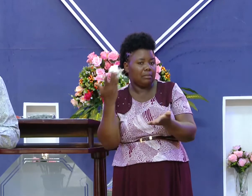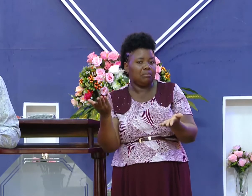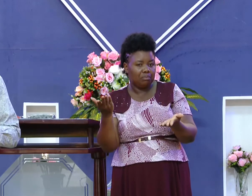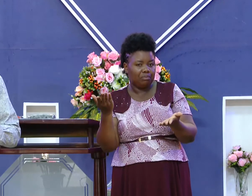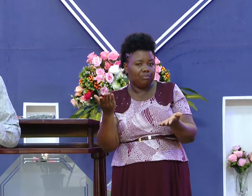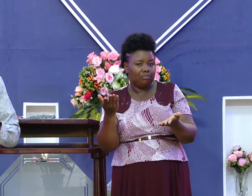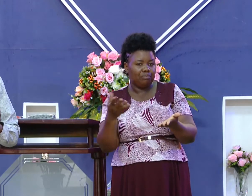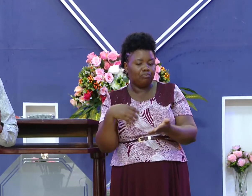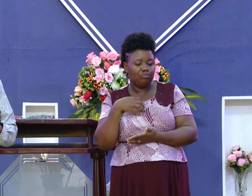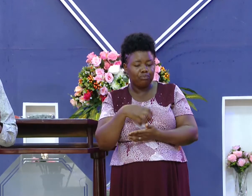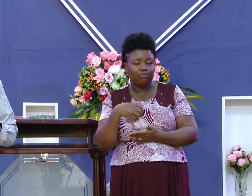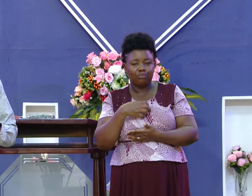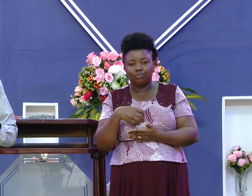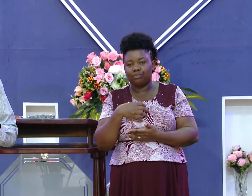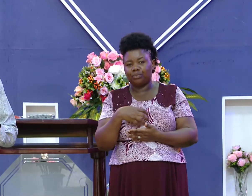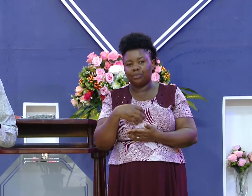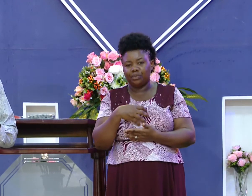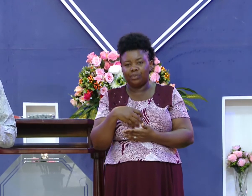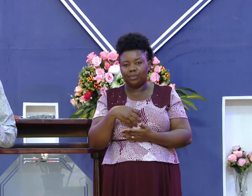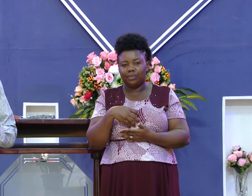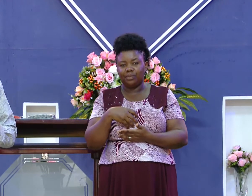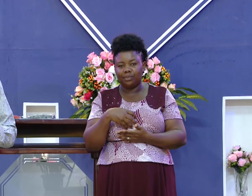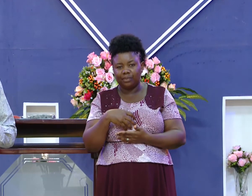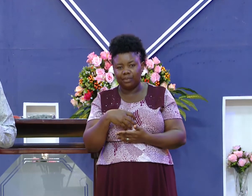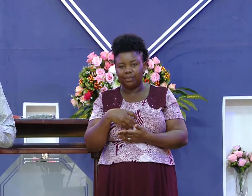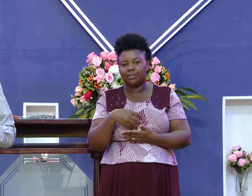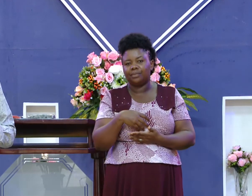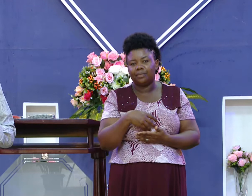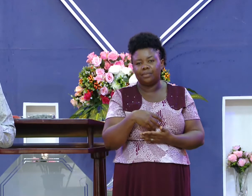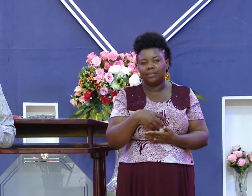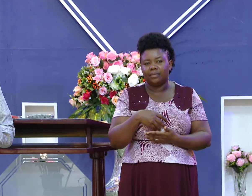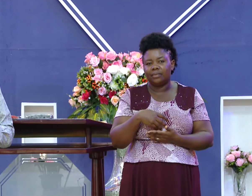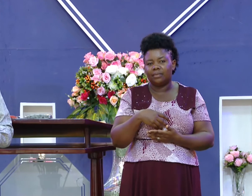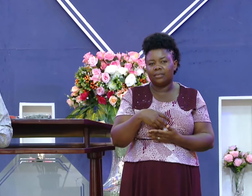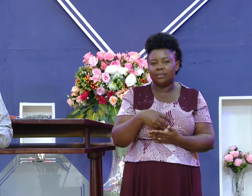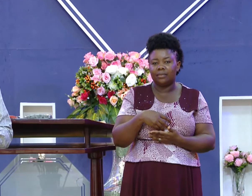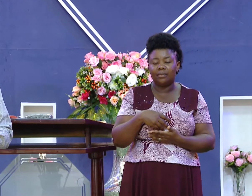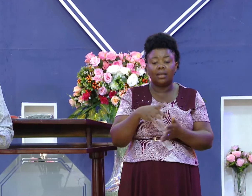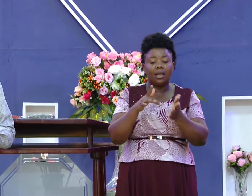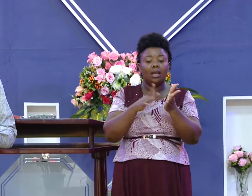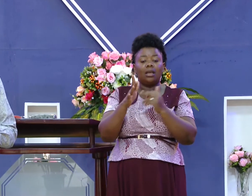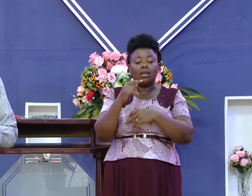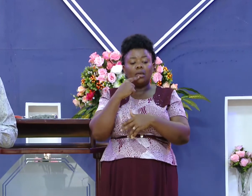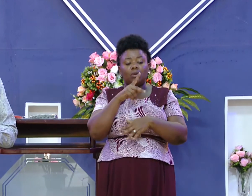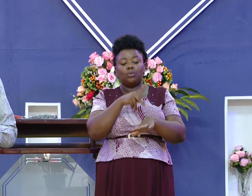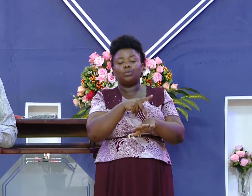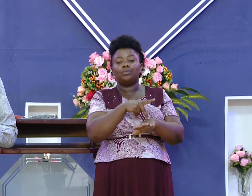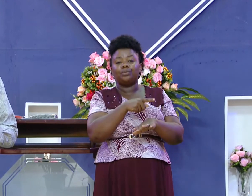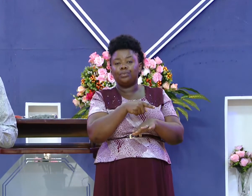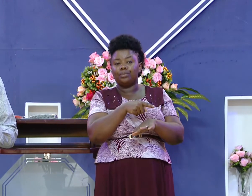The speed at which he withdrew the sword to cut off an ear, he was even panting. Jesus told